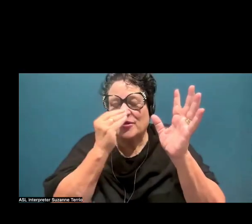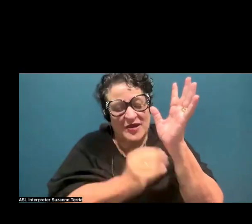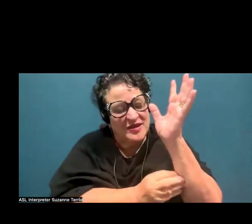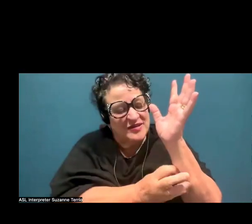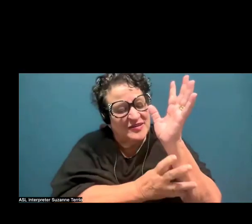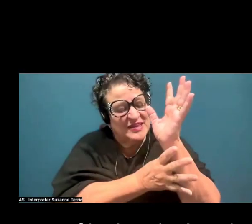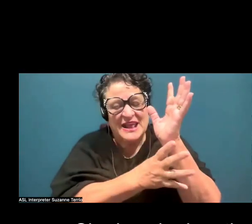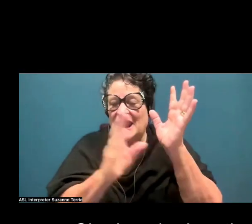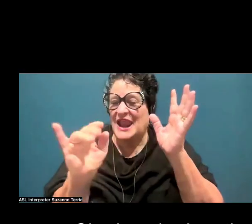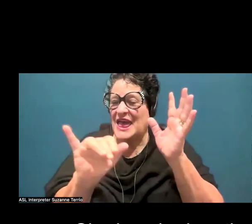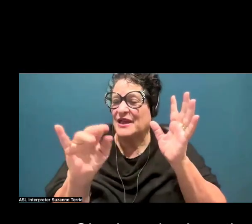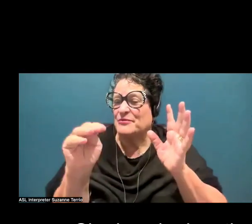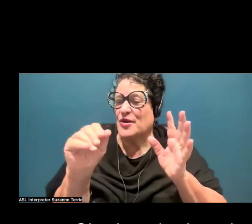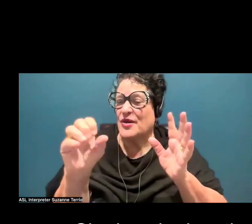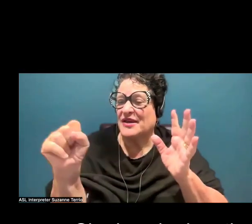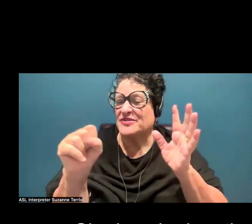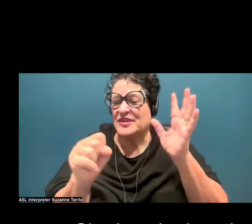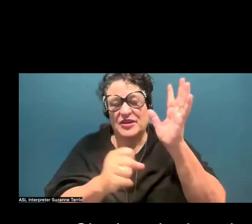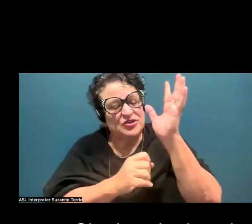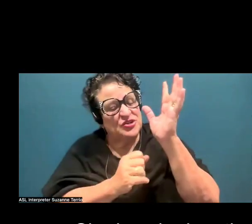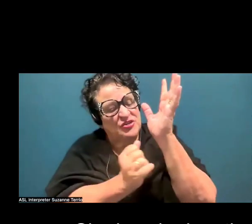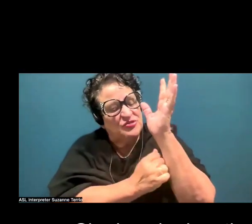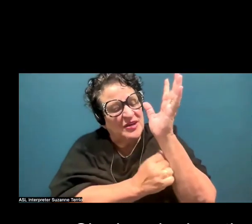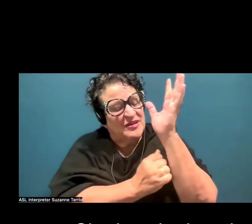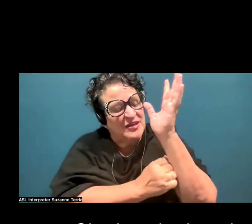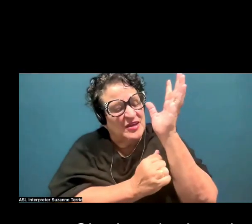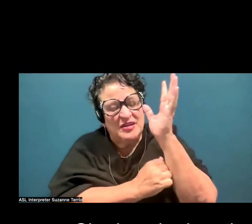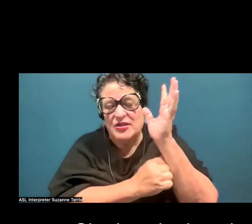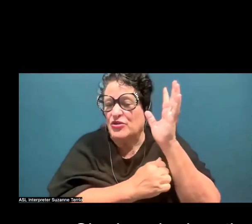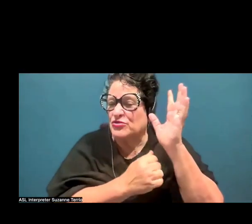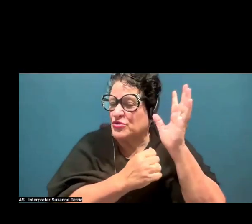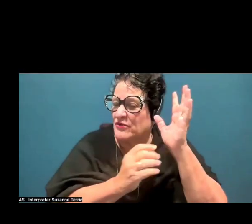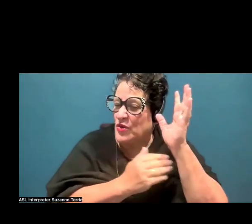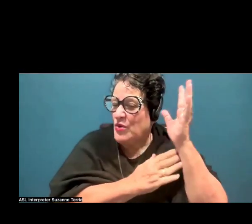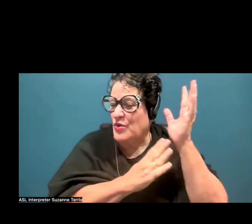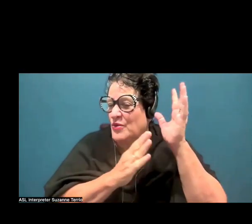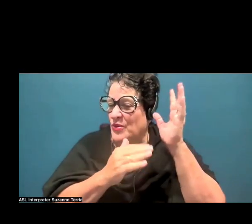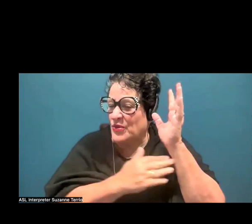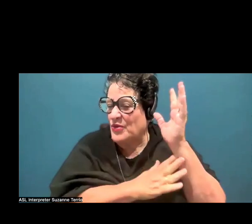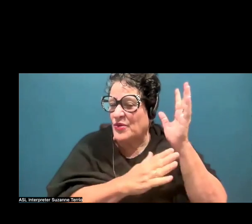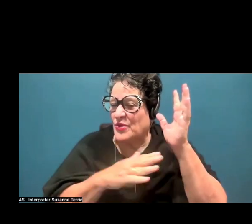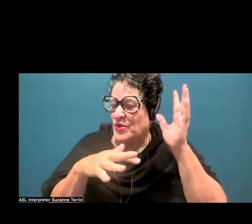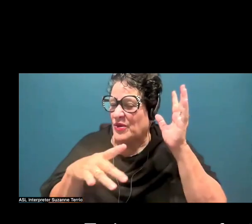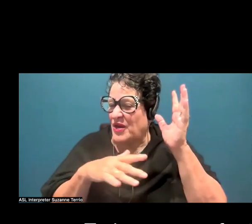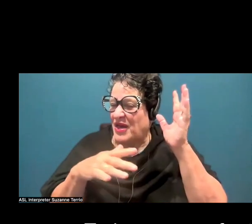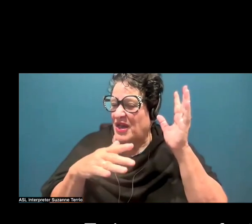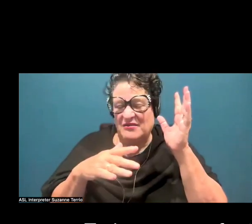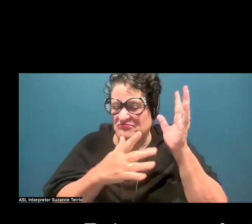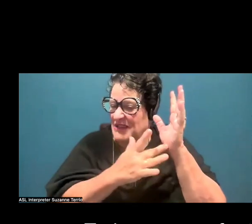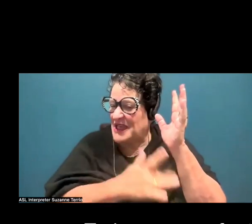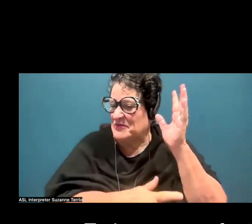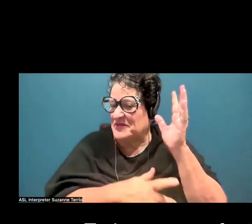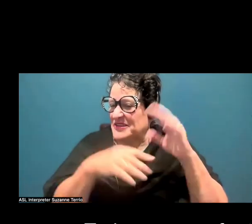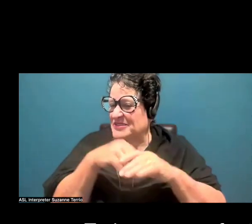like moss. She knocked on the trunk softly with her knuckles and heard a soft, echoing ringing. It's hollow. To leave room for